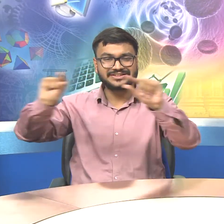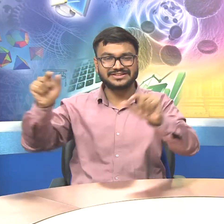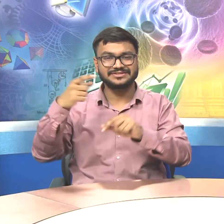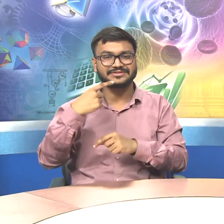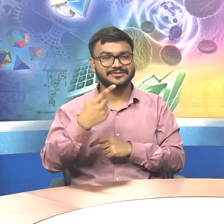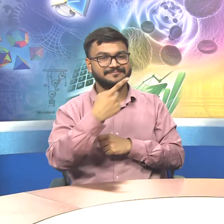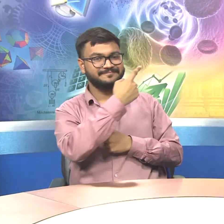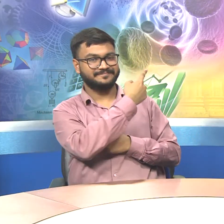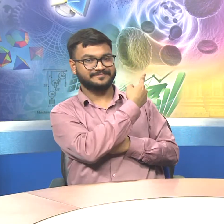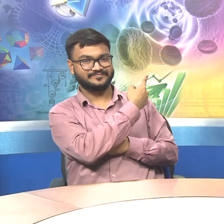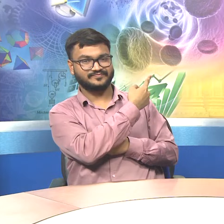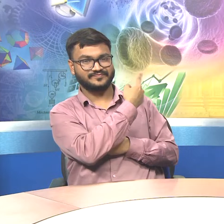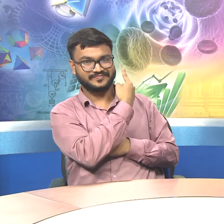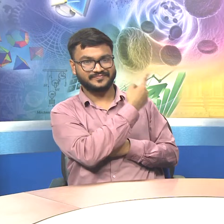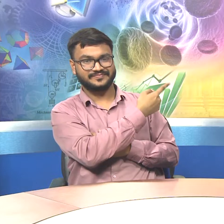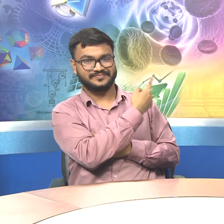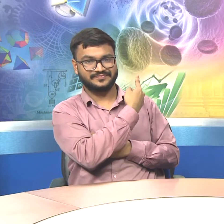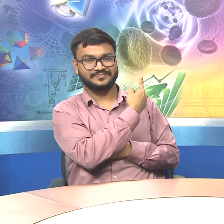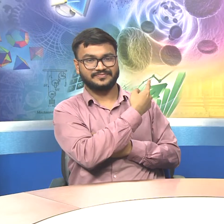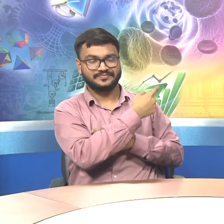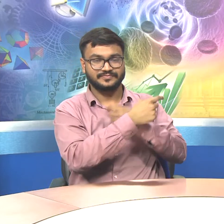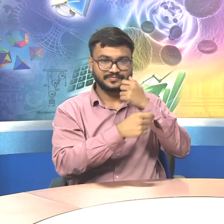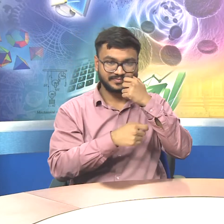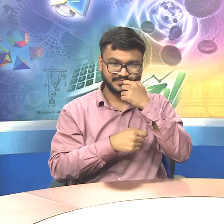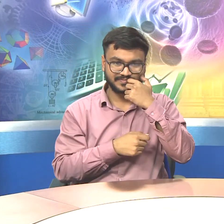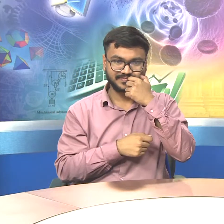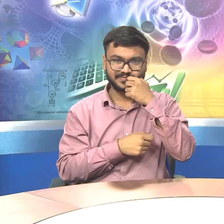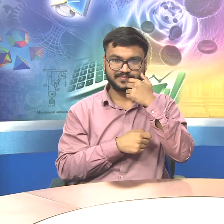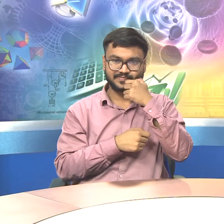For ISL sentence, you can see on the screen.